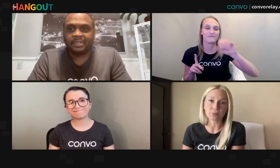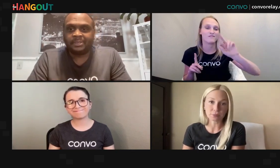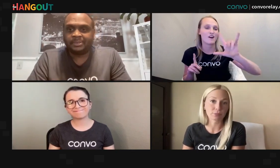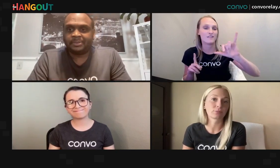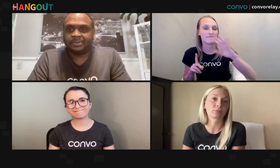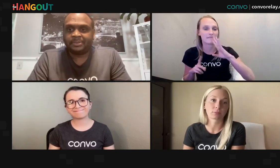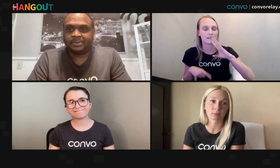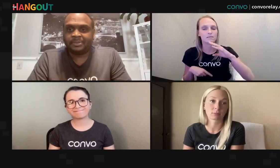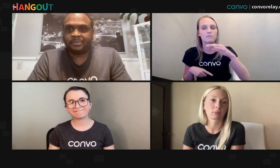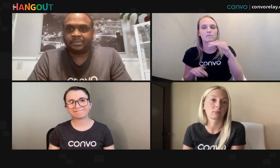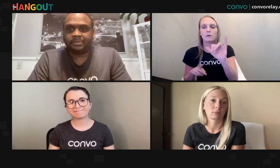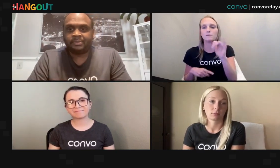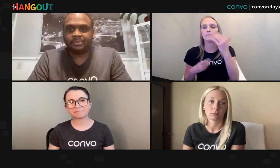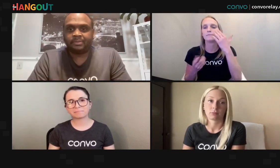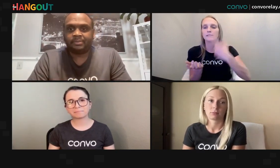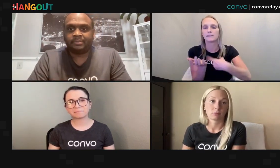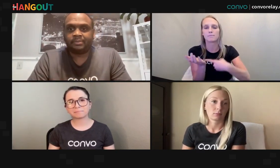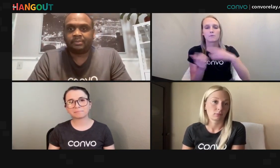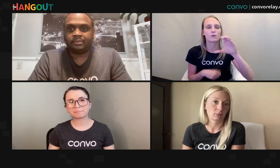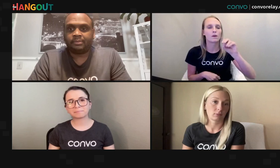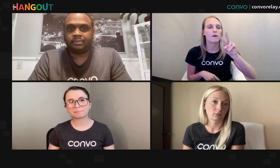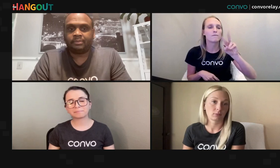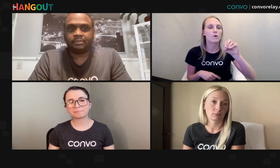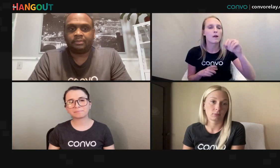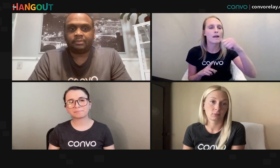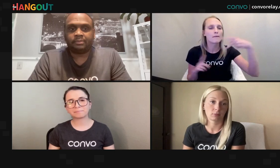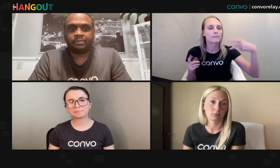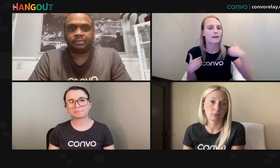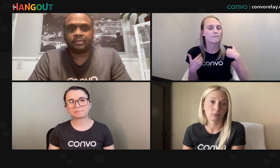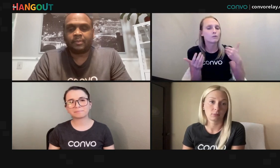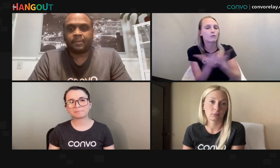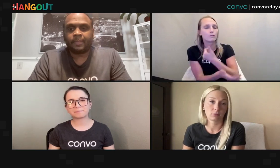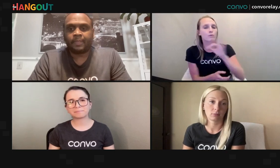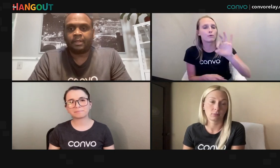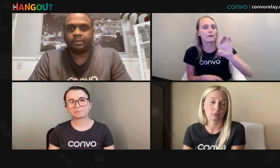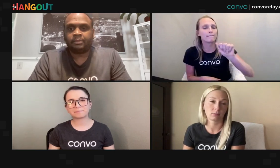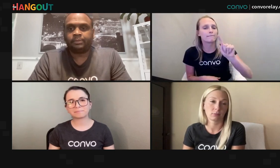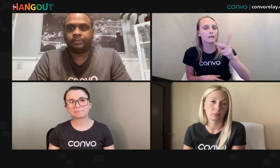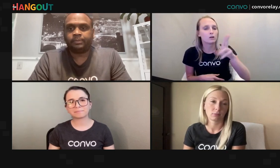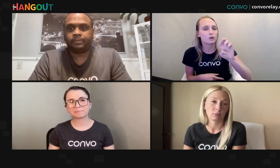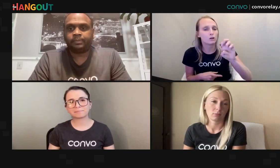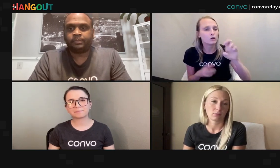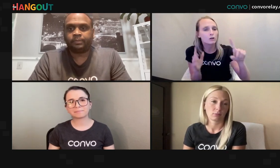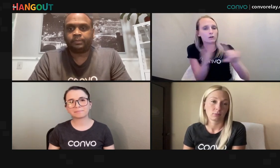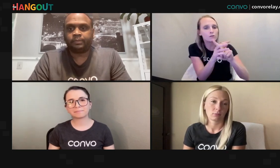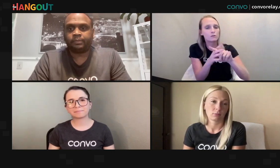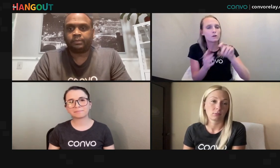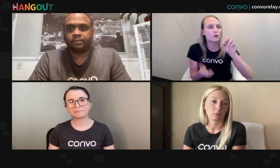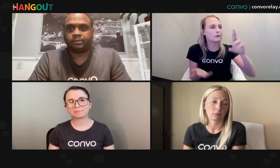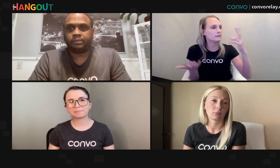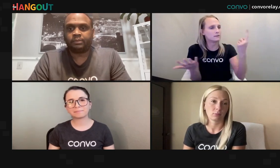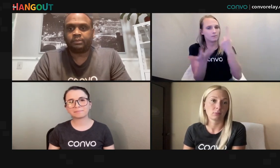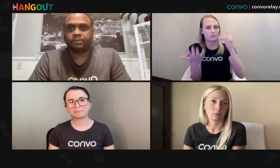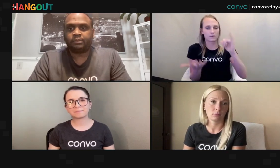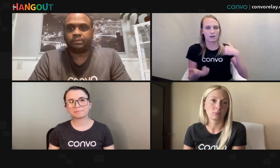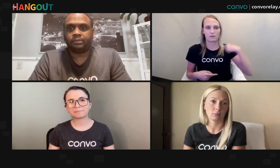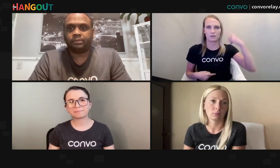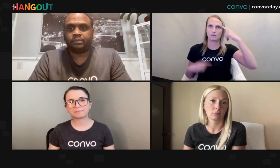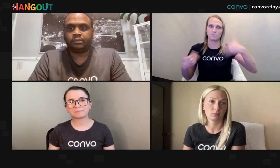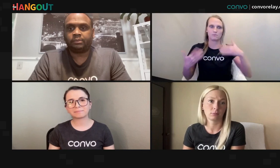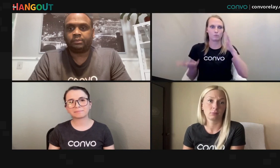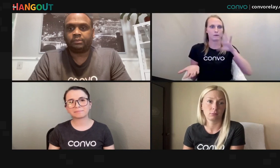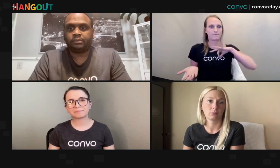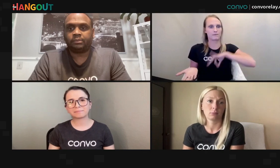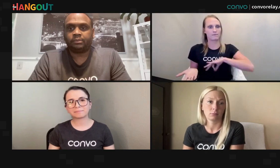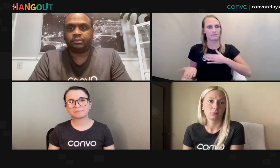Alexa. Yeah. Carly speaking. Also, you know how sometimes the Convo app will have a new feature that comes up